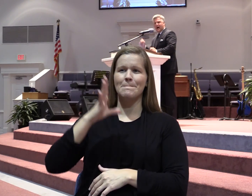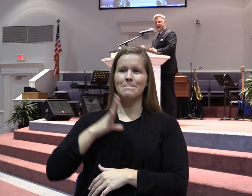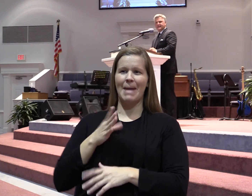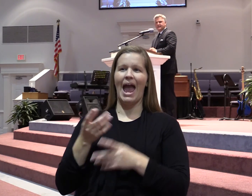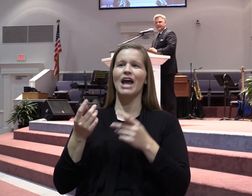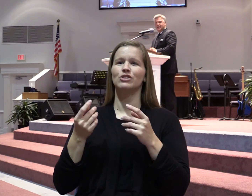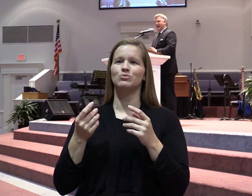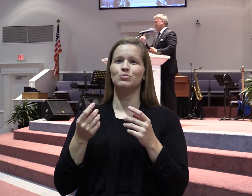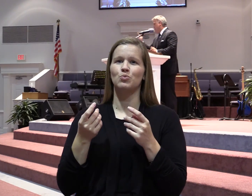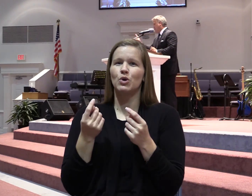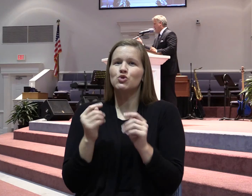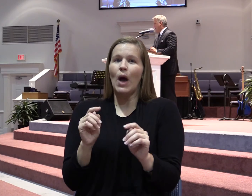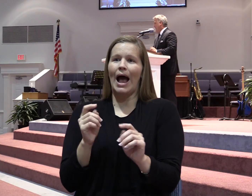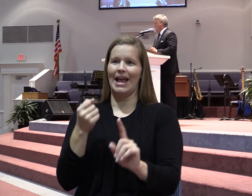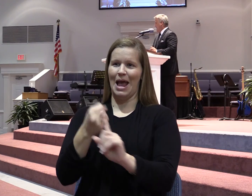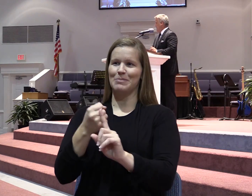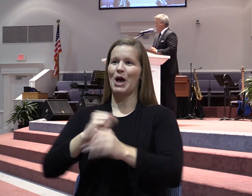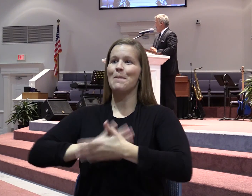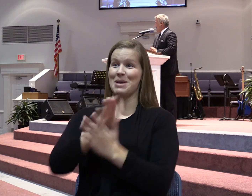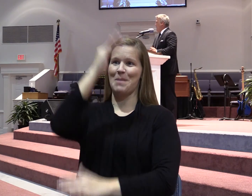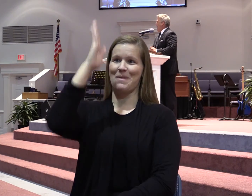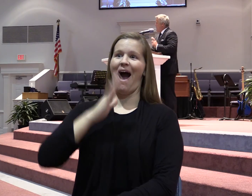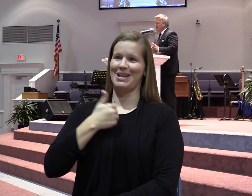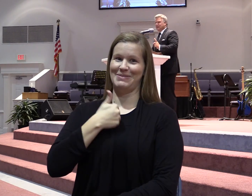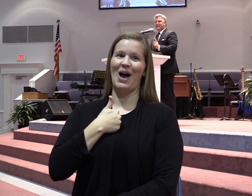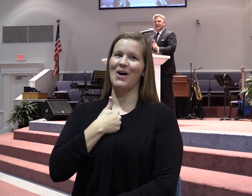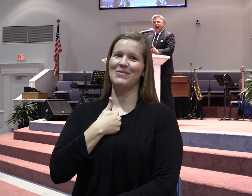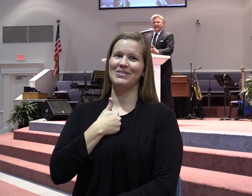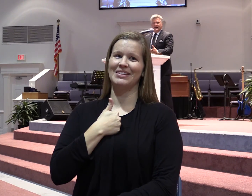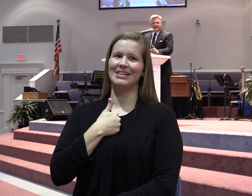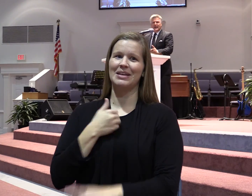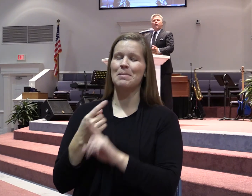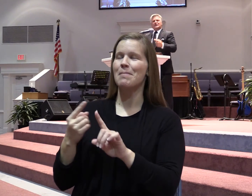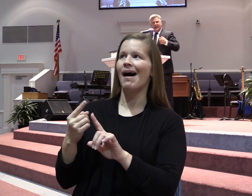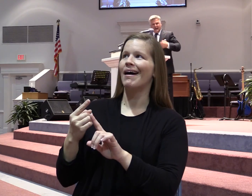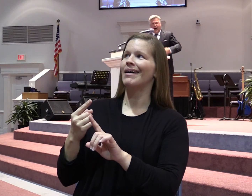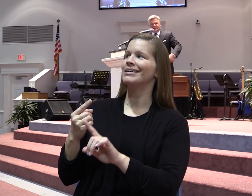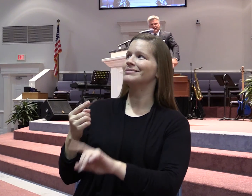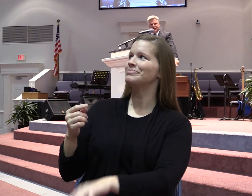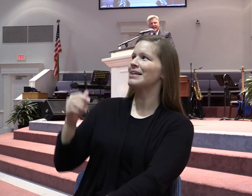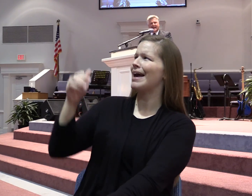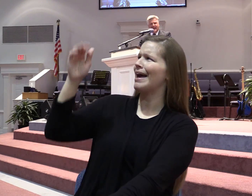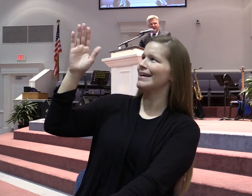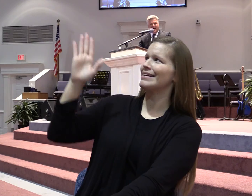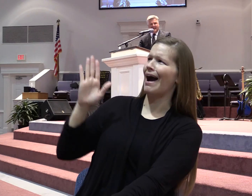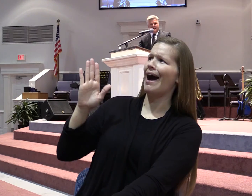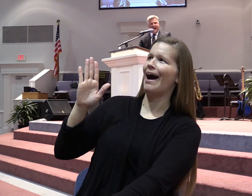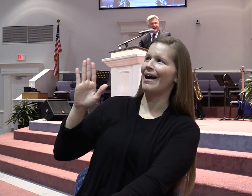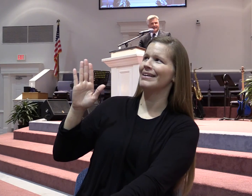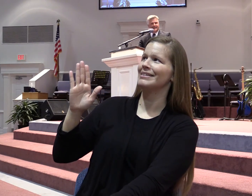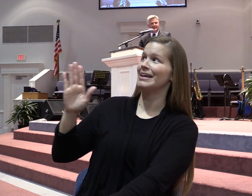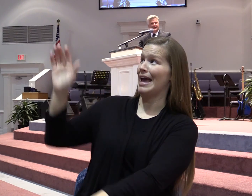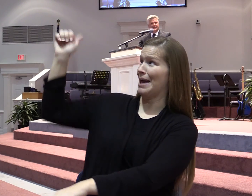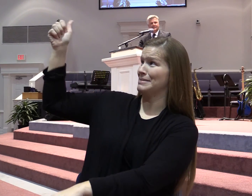Become God. That's the mystery of iniquity. But the mystery of godliness was when God succeeded in becoming a